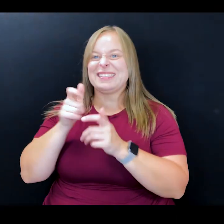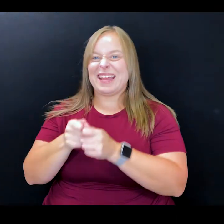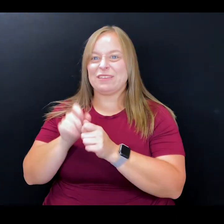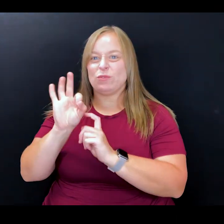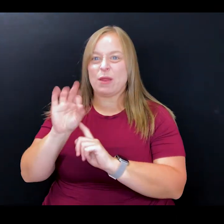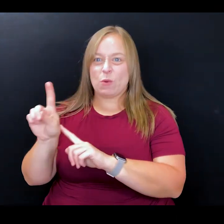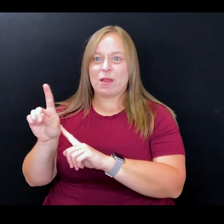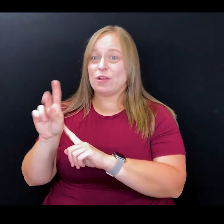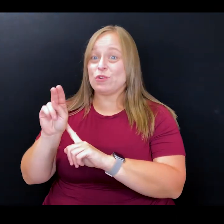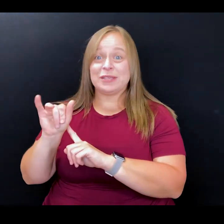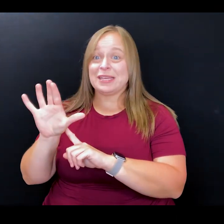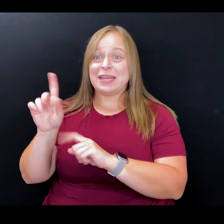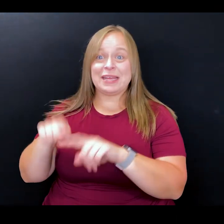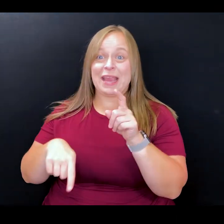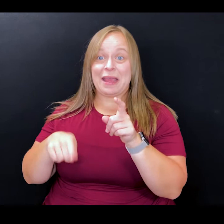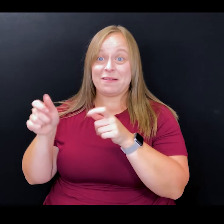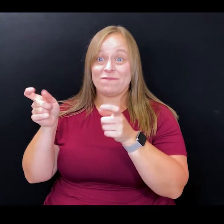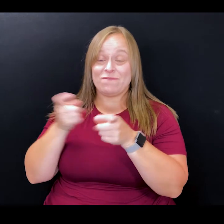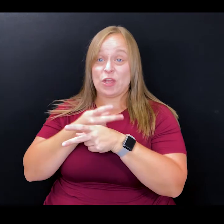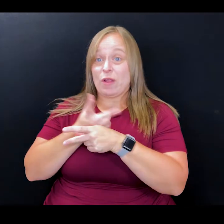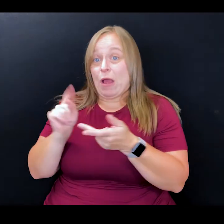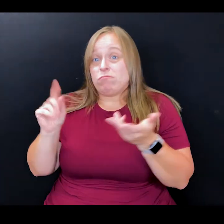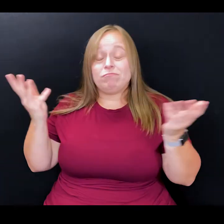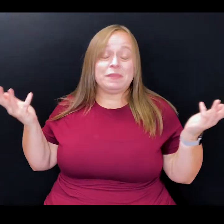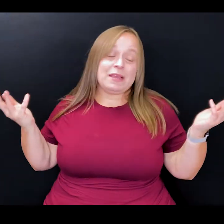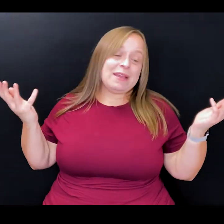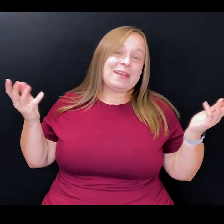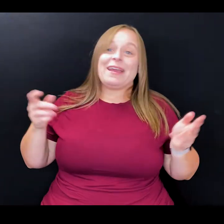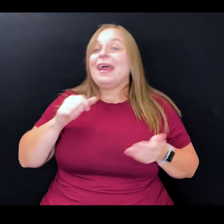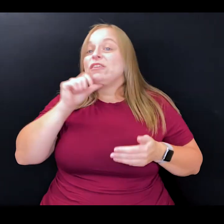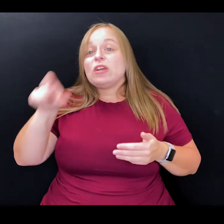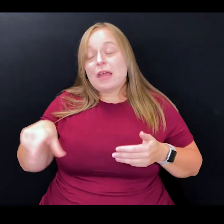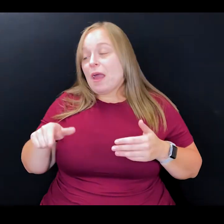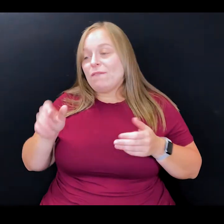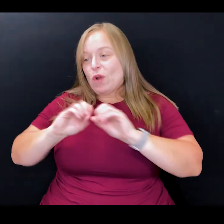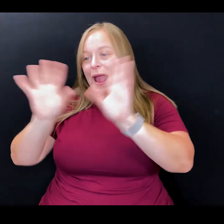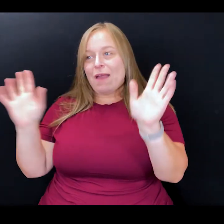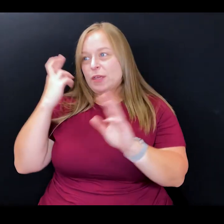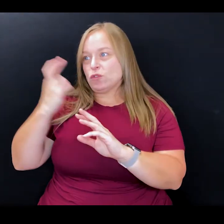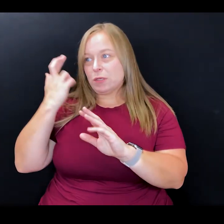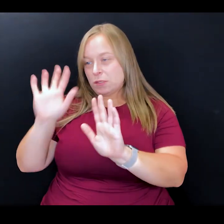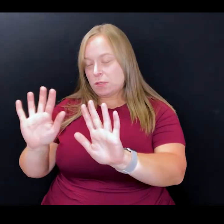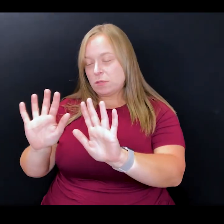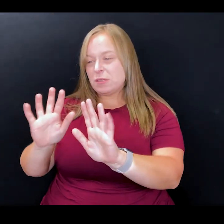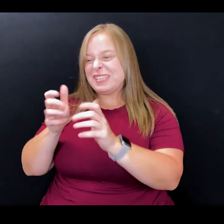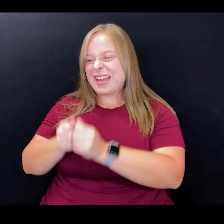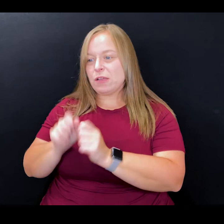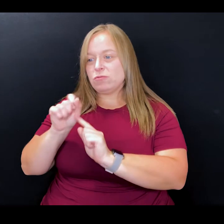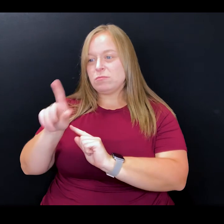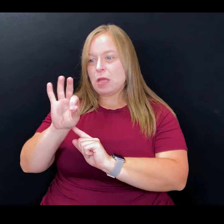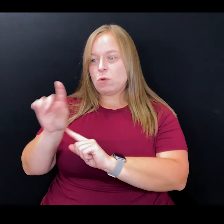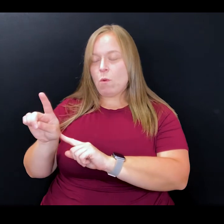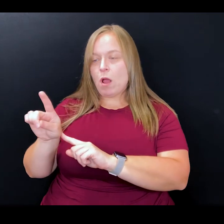to 911 services and New York City cannot get this together. This should not, for obvious reasons, text